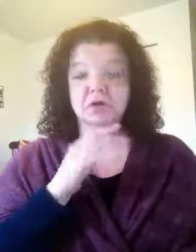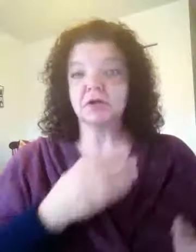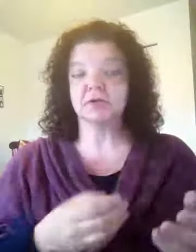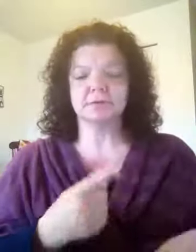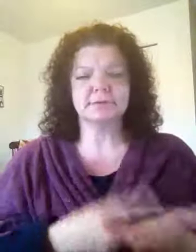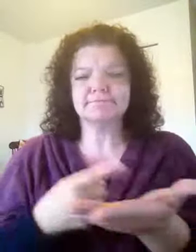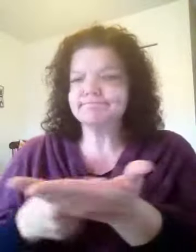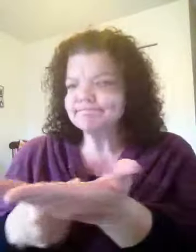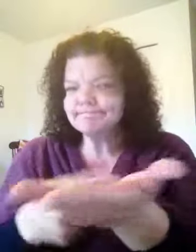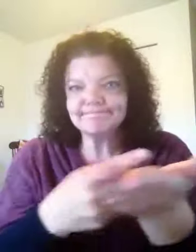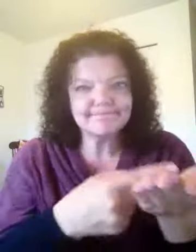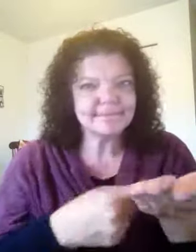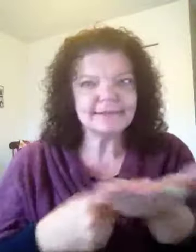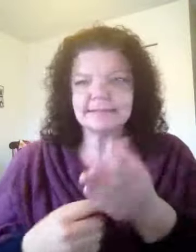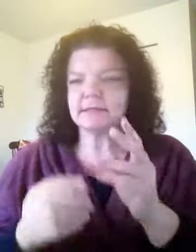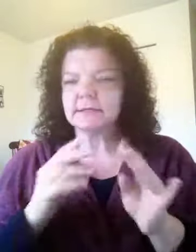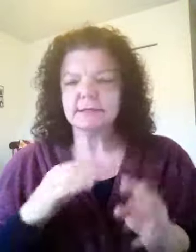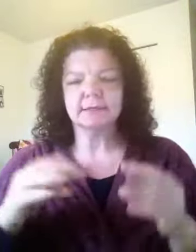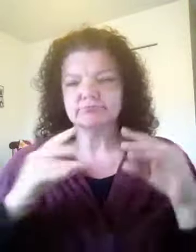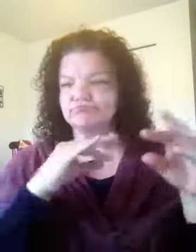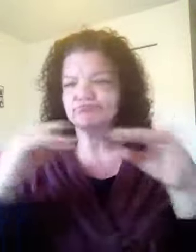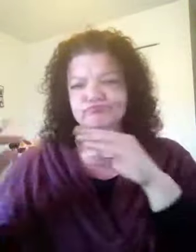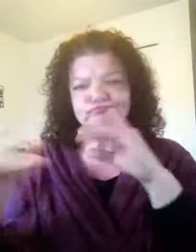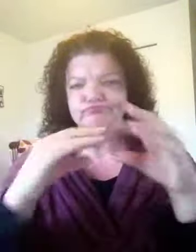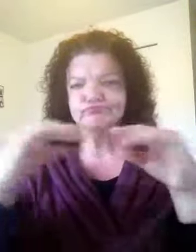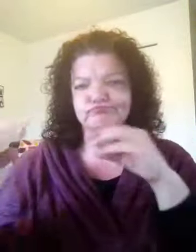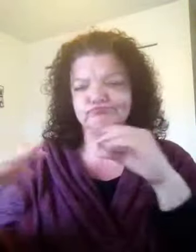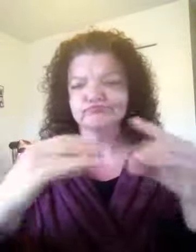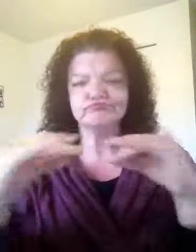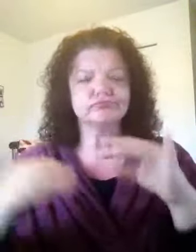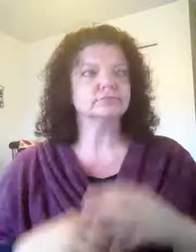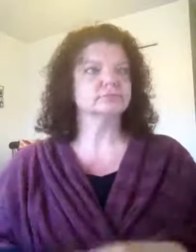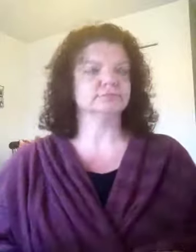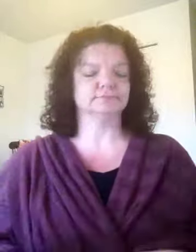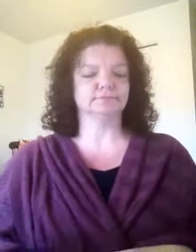Brave, first black lady to fly.